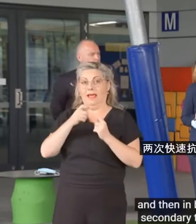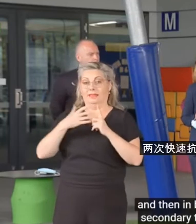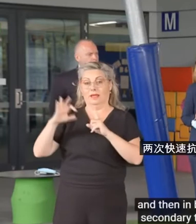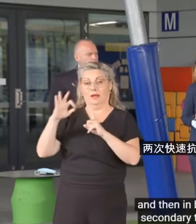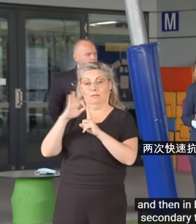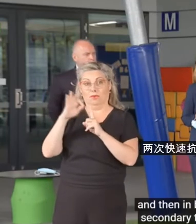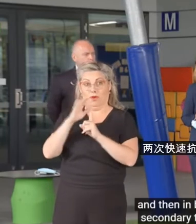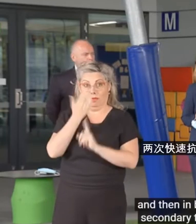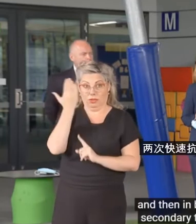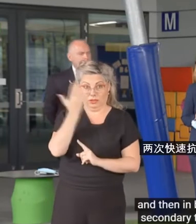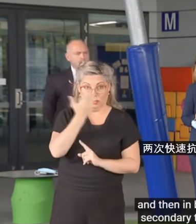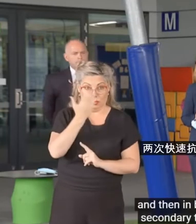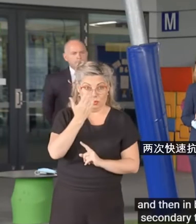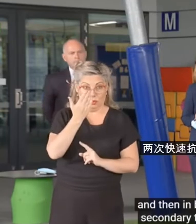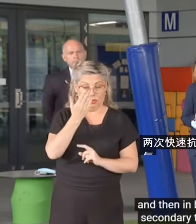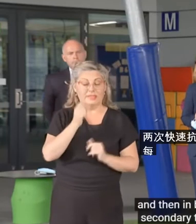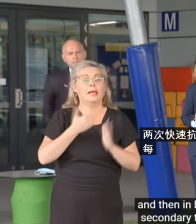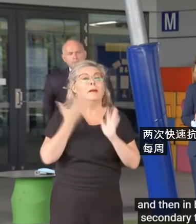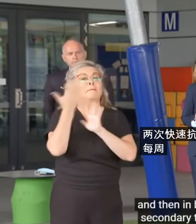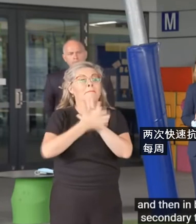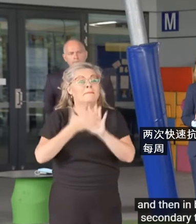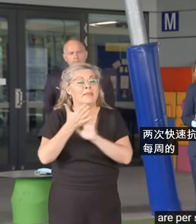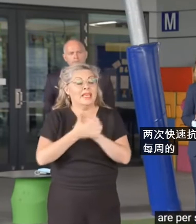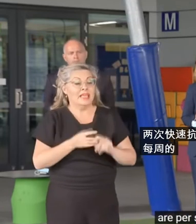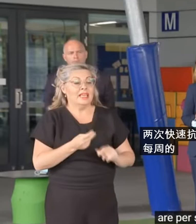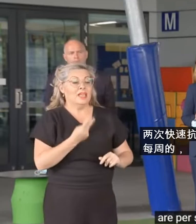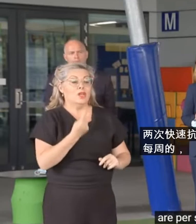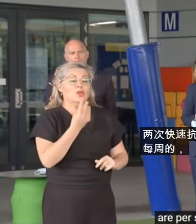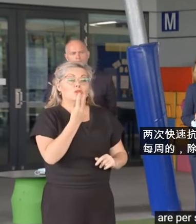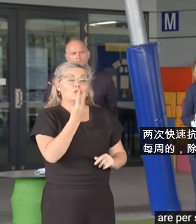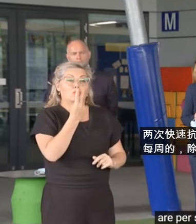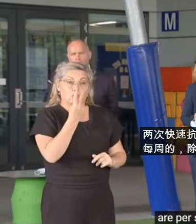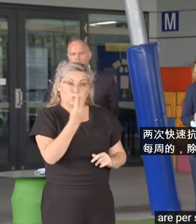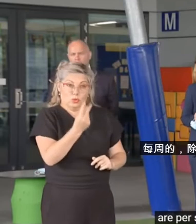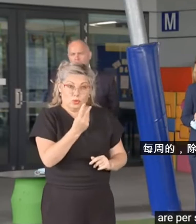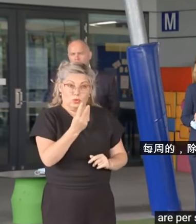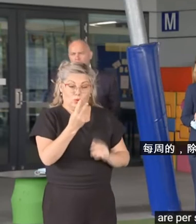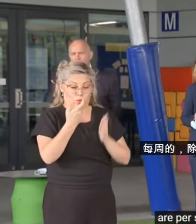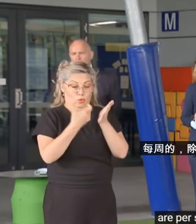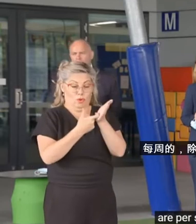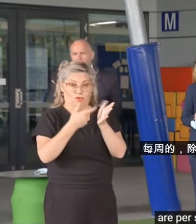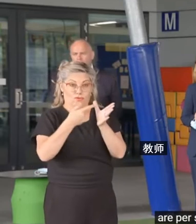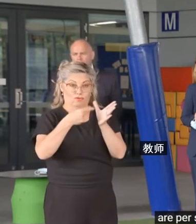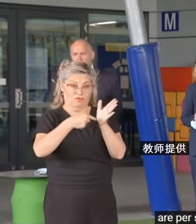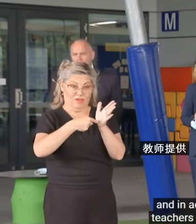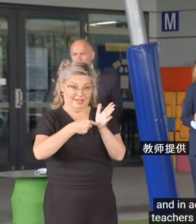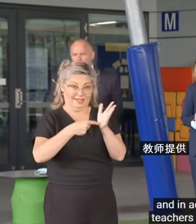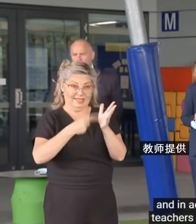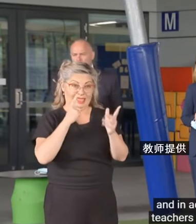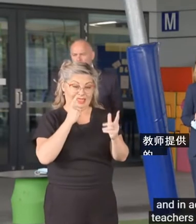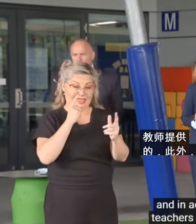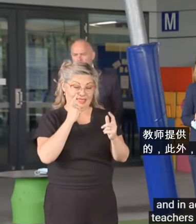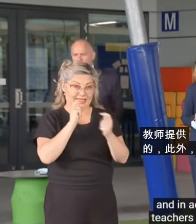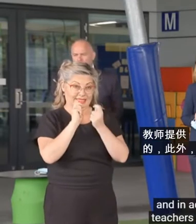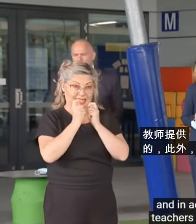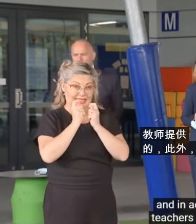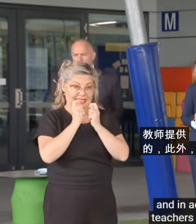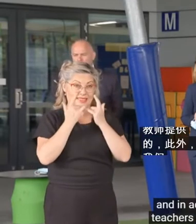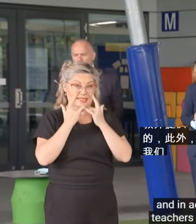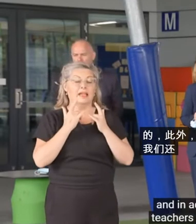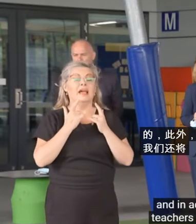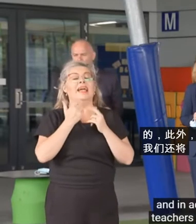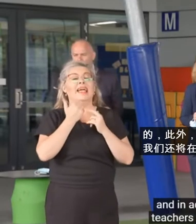antigen tests per student per week, and in addition to that for teachers as well. In